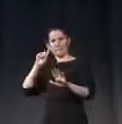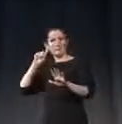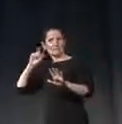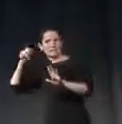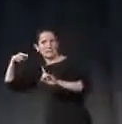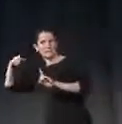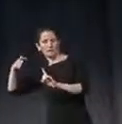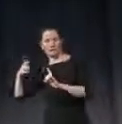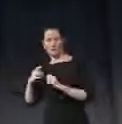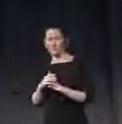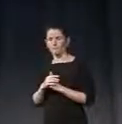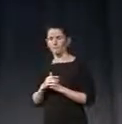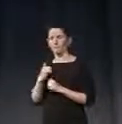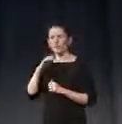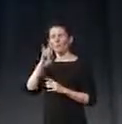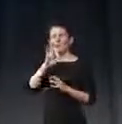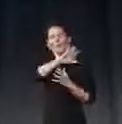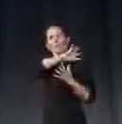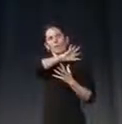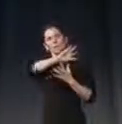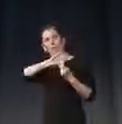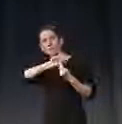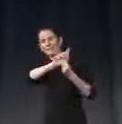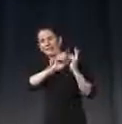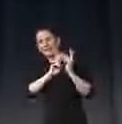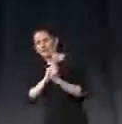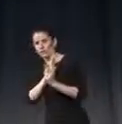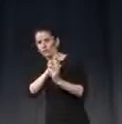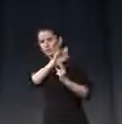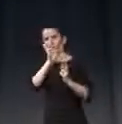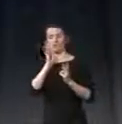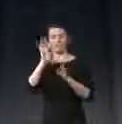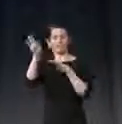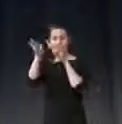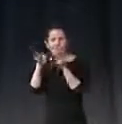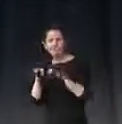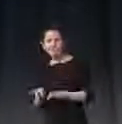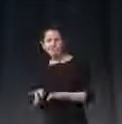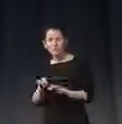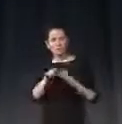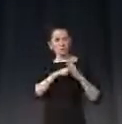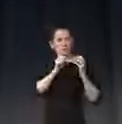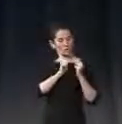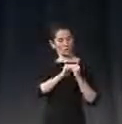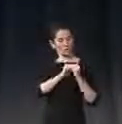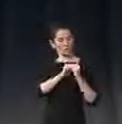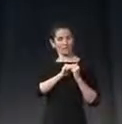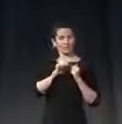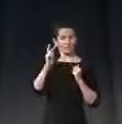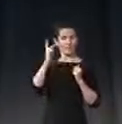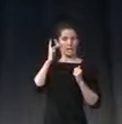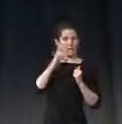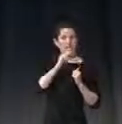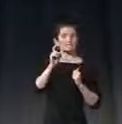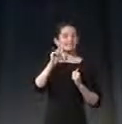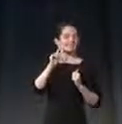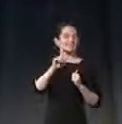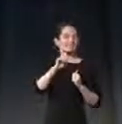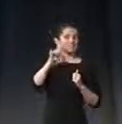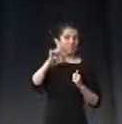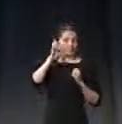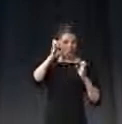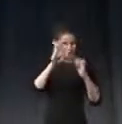this term, beginning with phonetics and deaf education in the 19th century, and ending with pulse code modulation, an